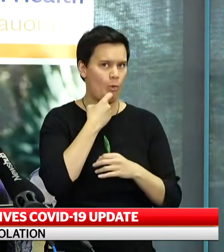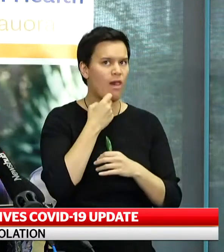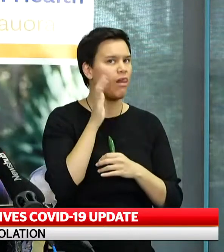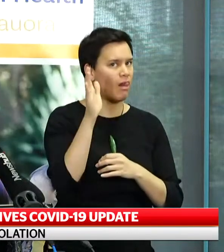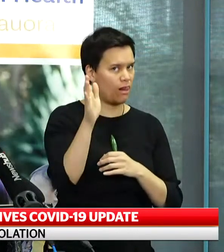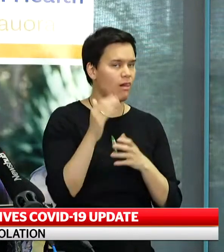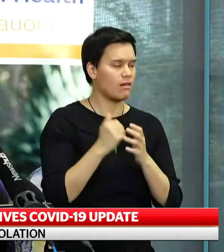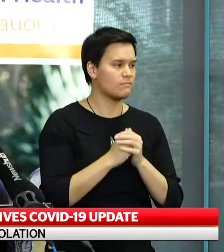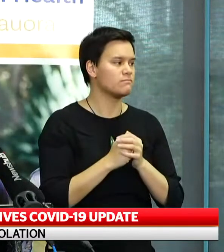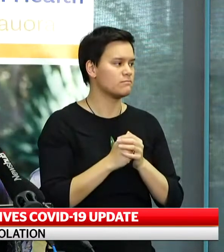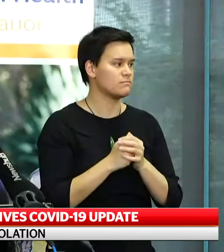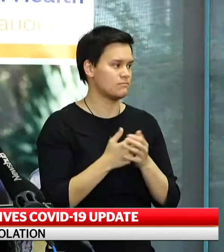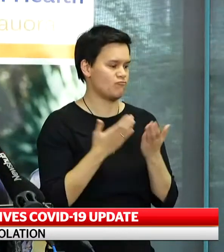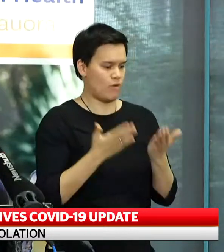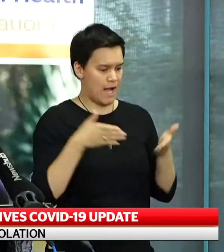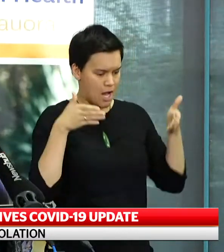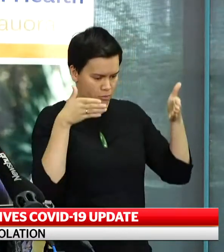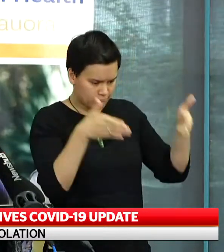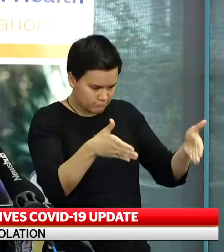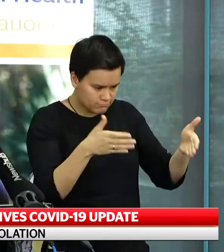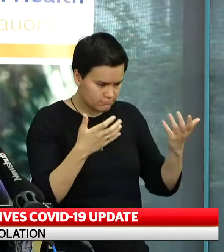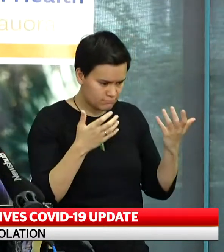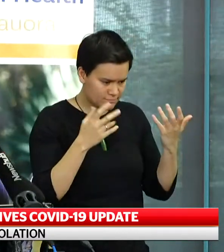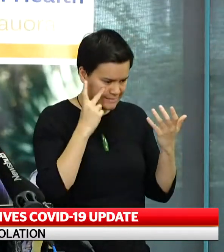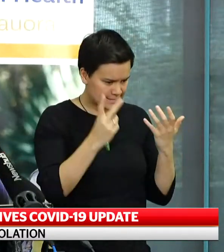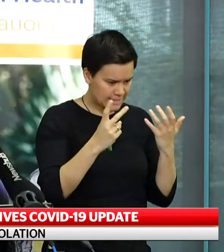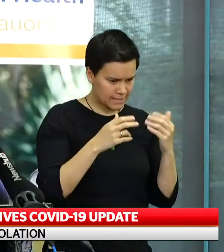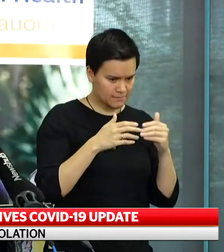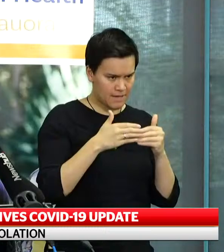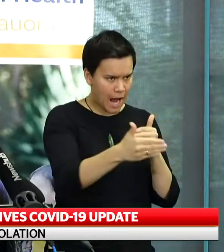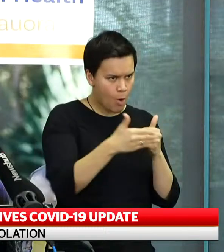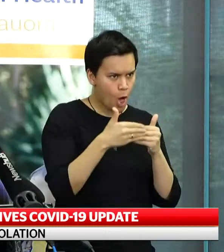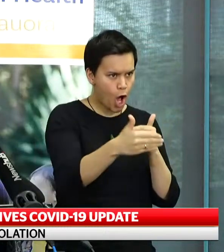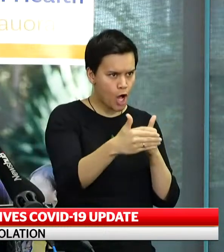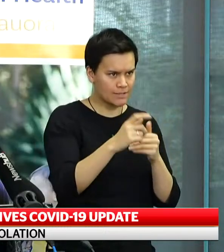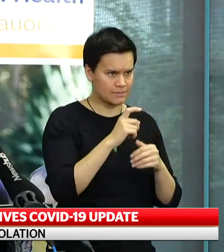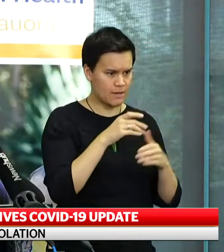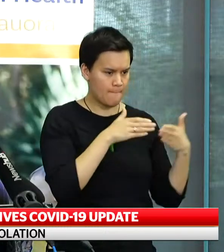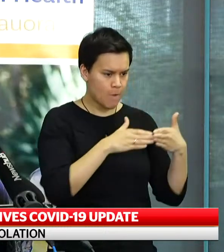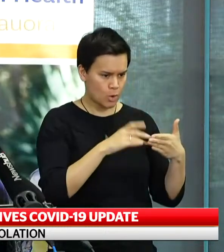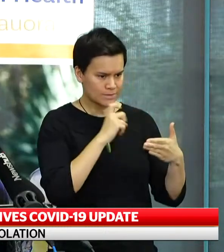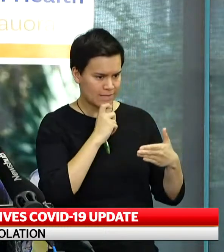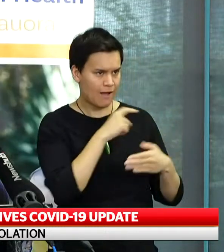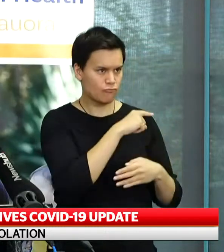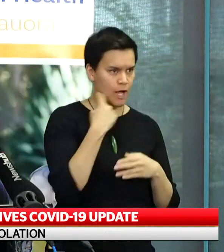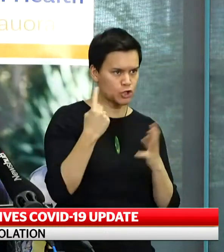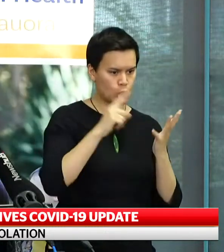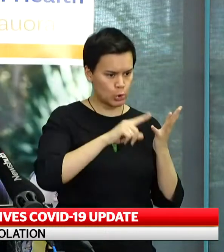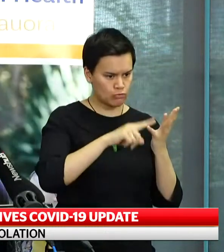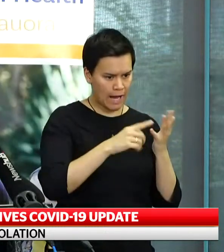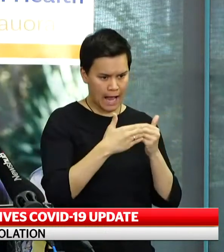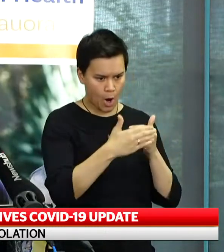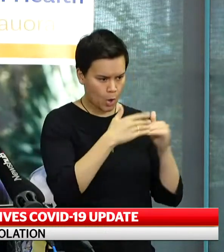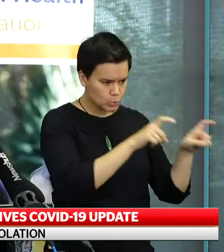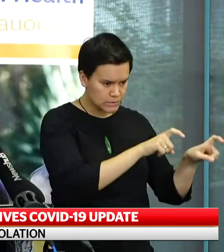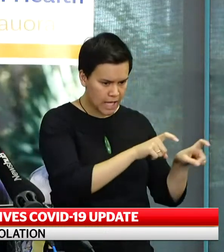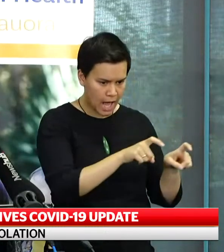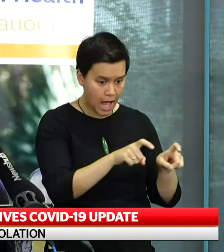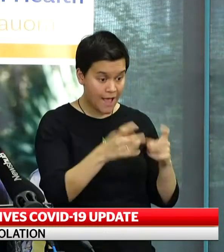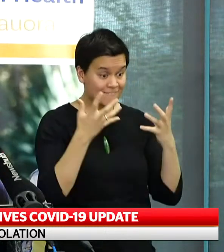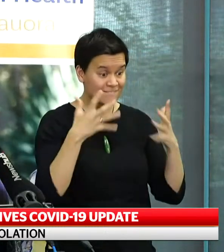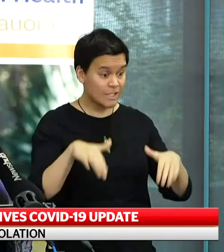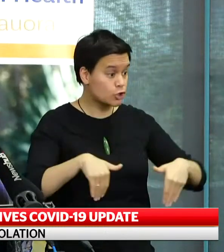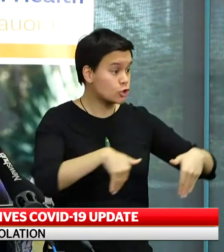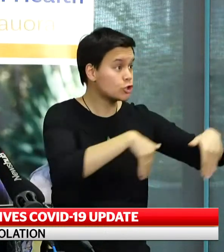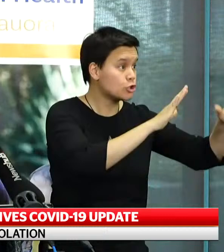we make a decision around how long we need to keep this group there for, we will determine whether there are additional requirements for this next